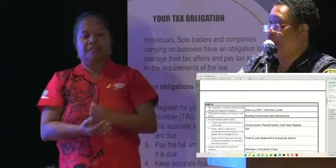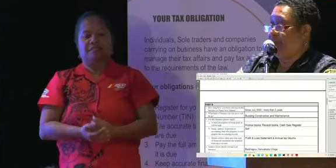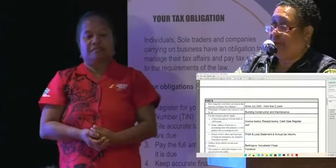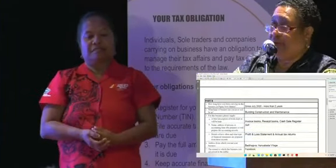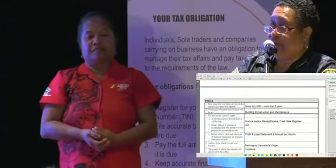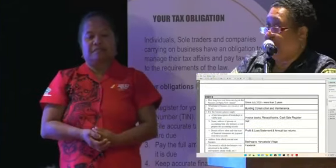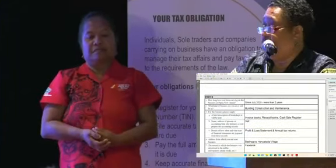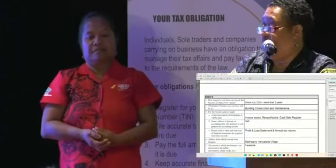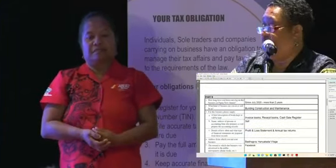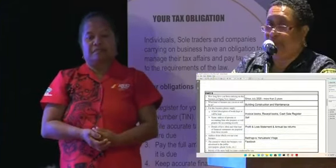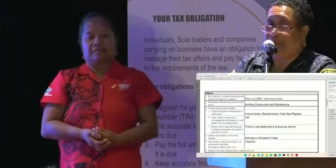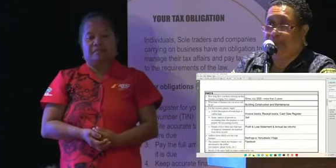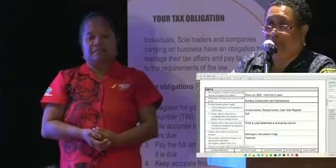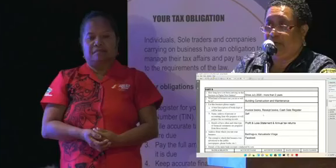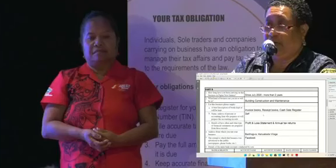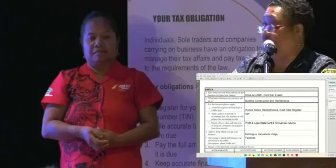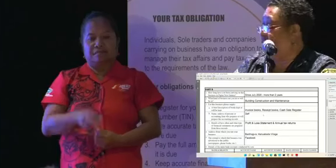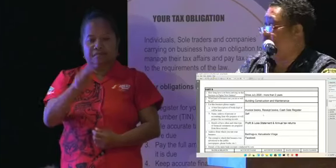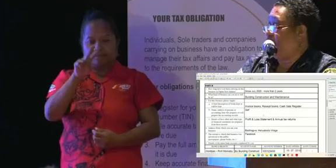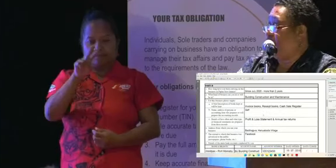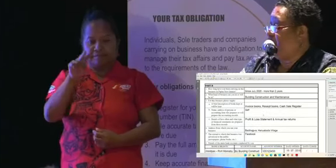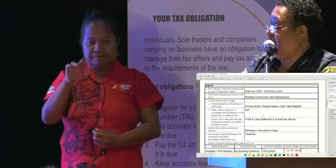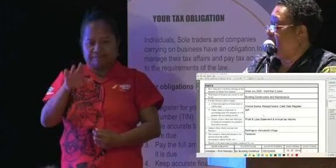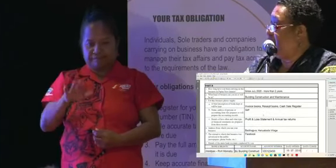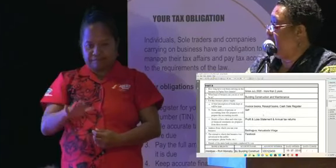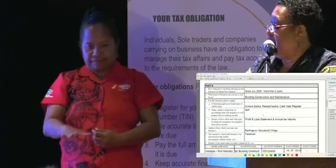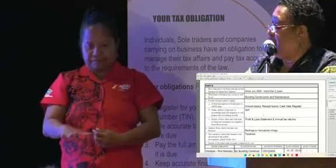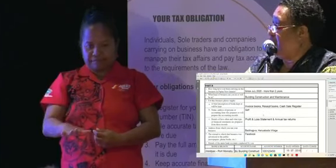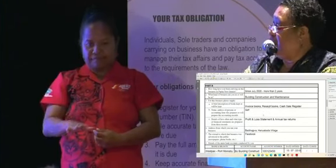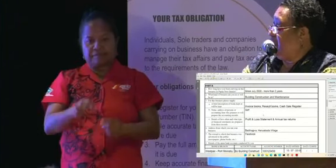Okay, going down to part B of the form.